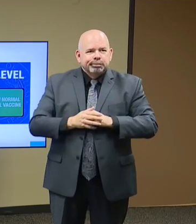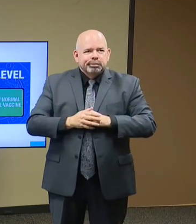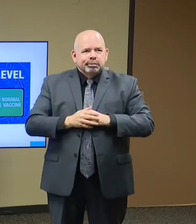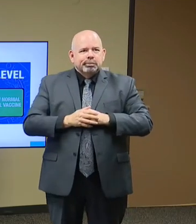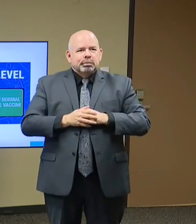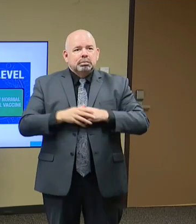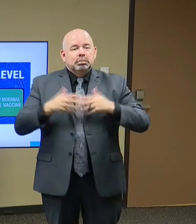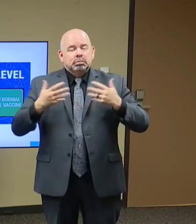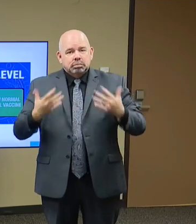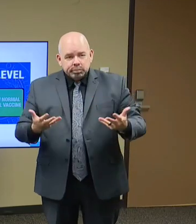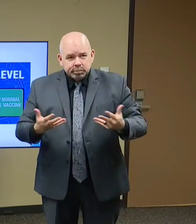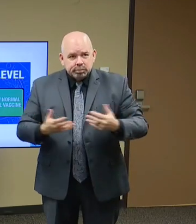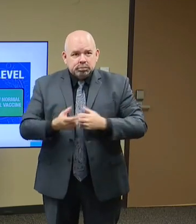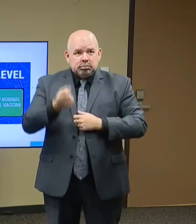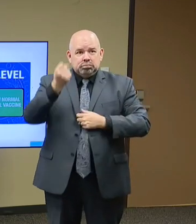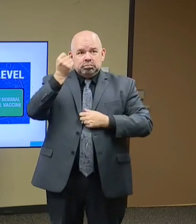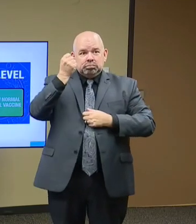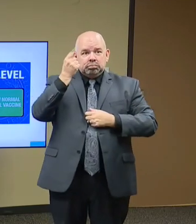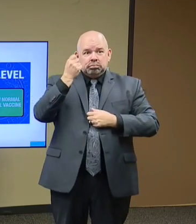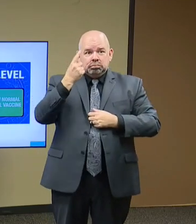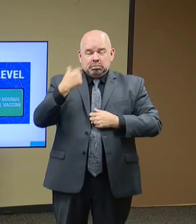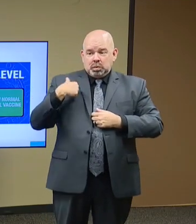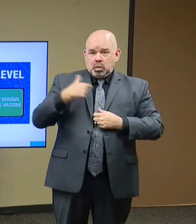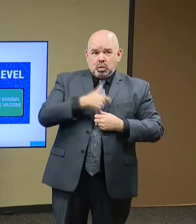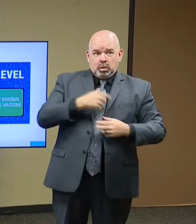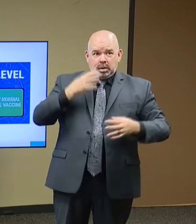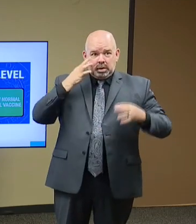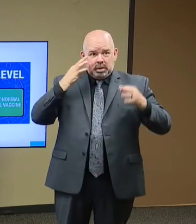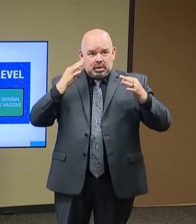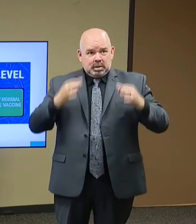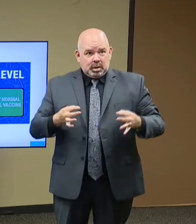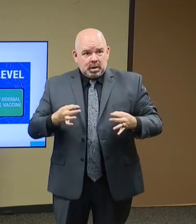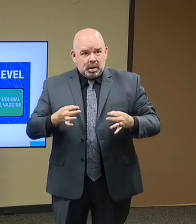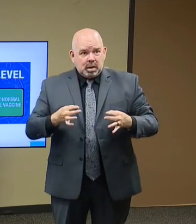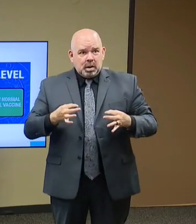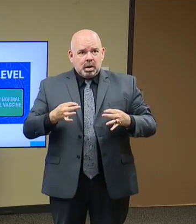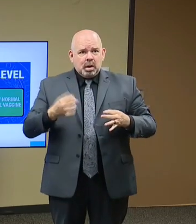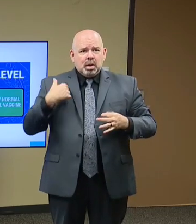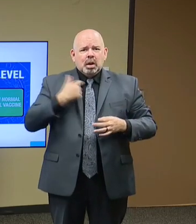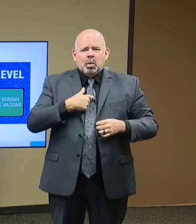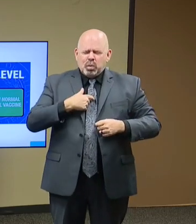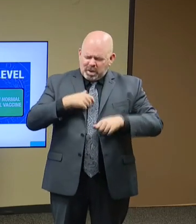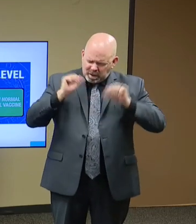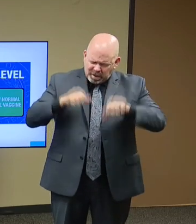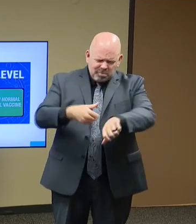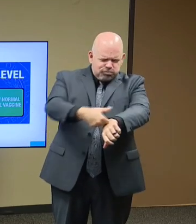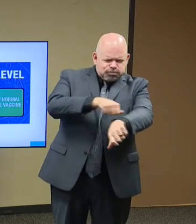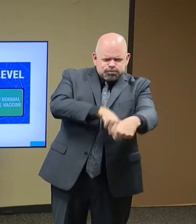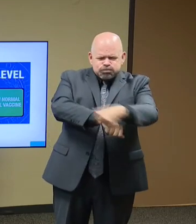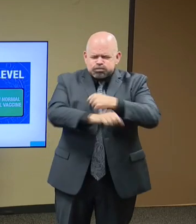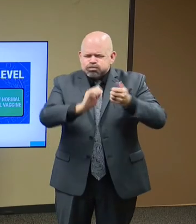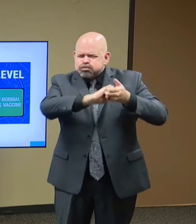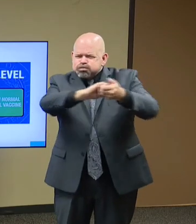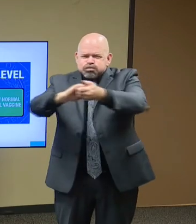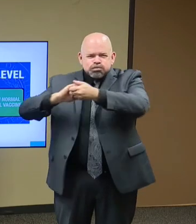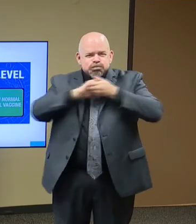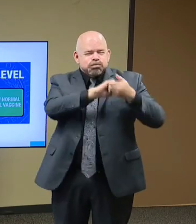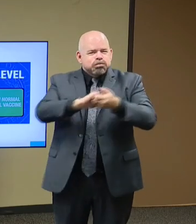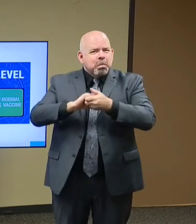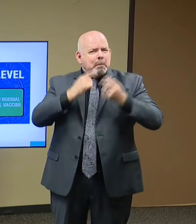all of us. If we can do a good job this weekend and not expose ourselves to unnecessary risk on the holiday